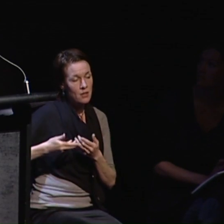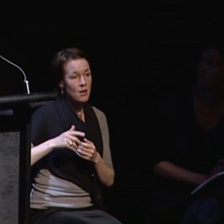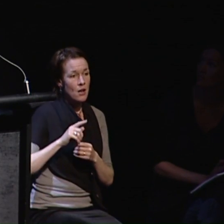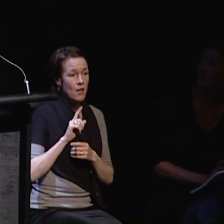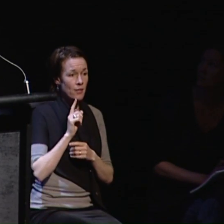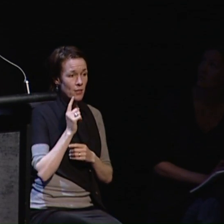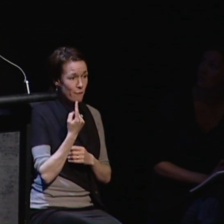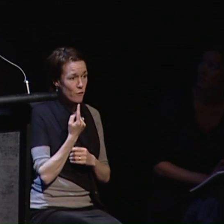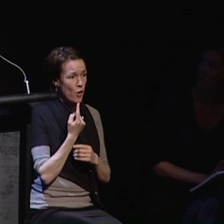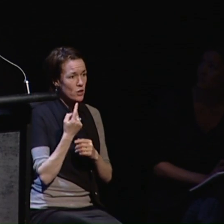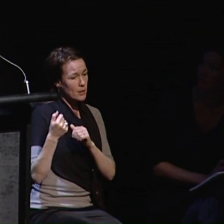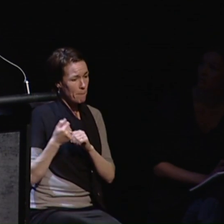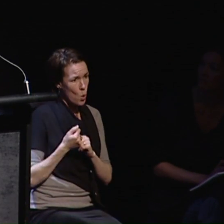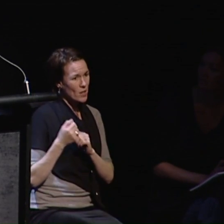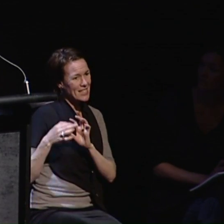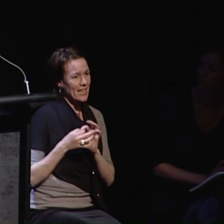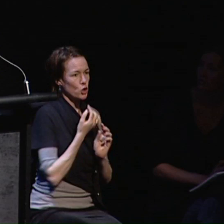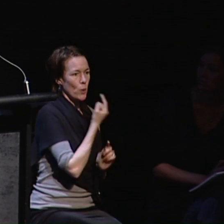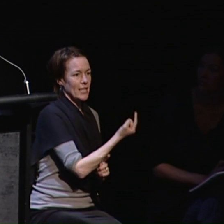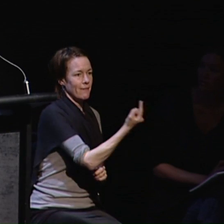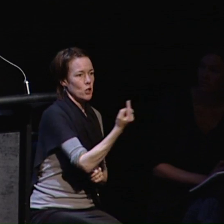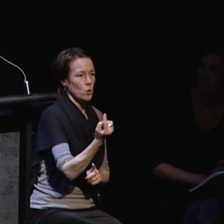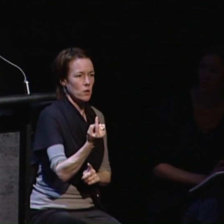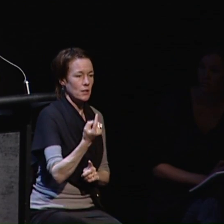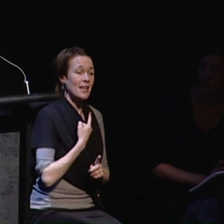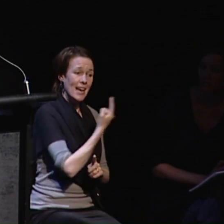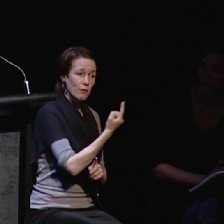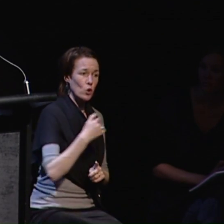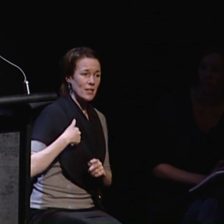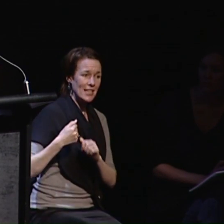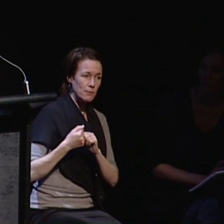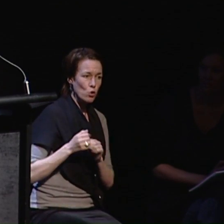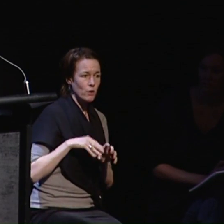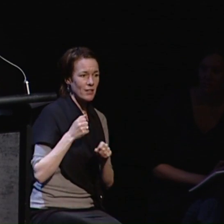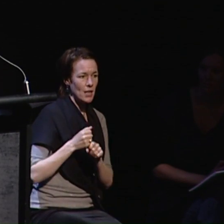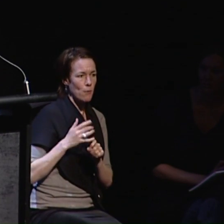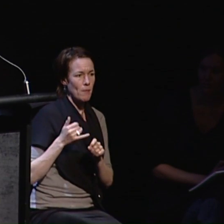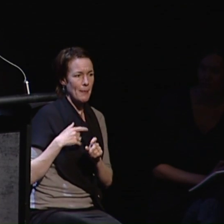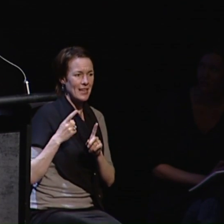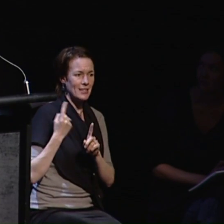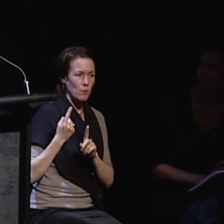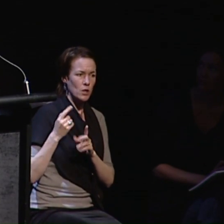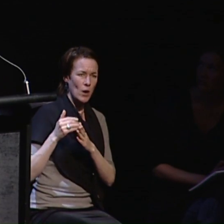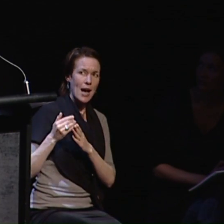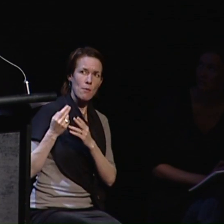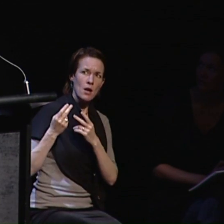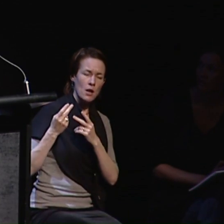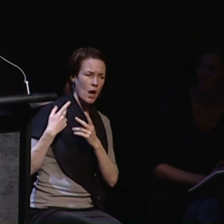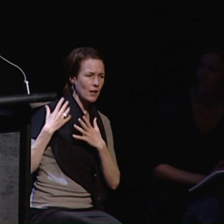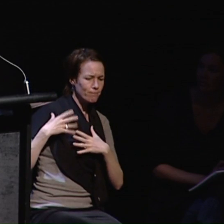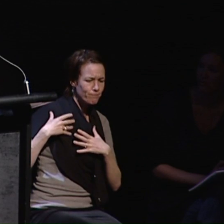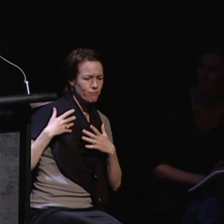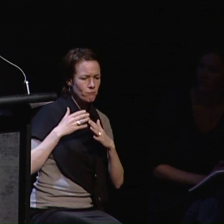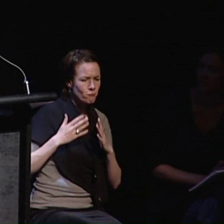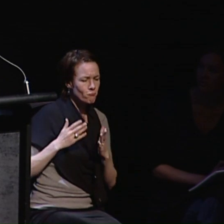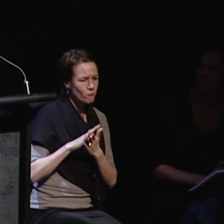to individuals. Individuals need supports. They need particular kinds of things like attendant care, employment support, disability-specific services. They